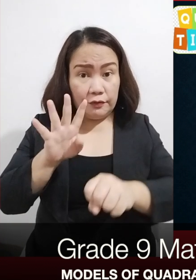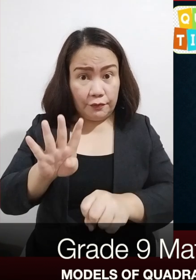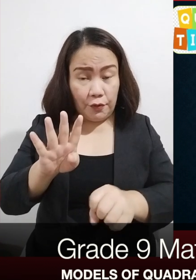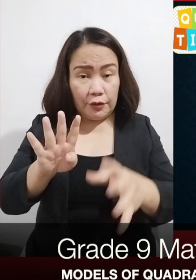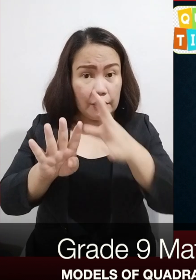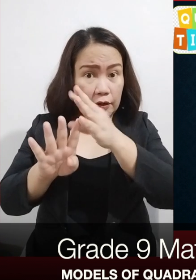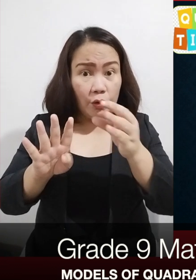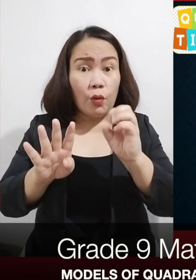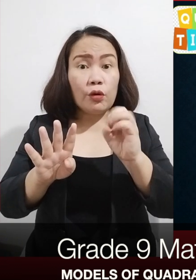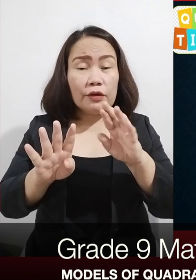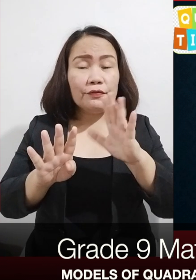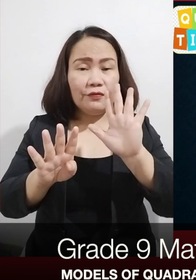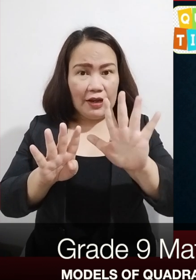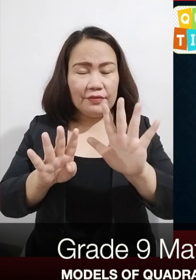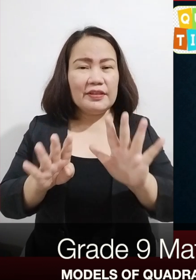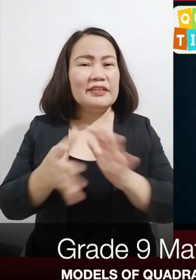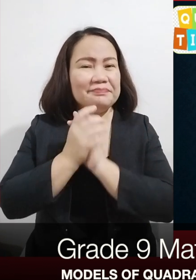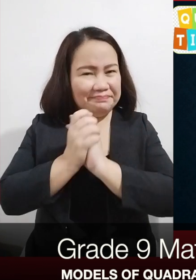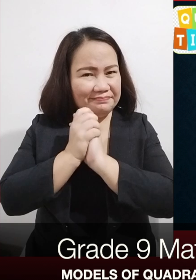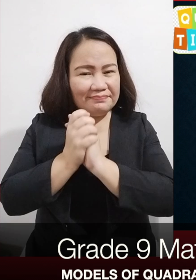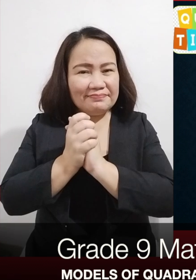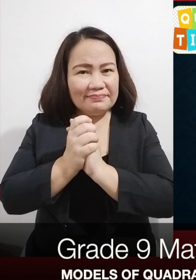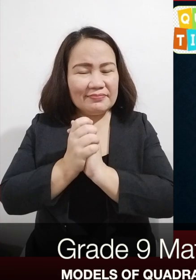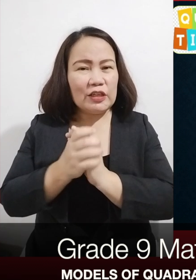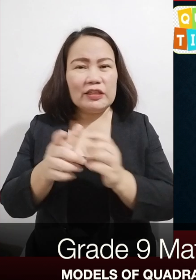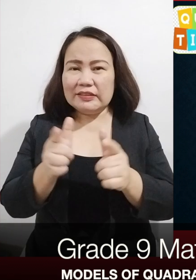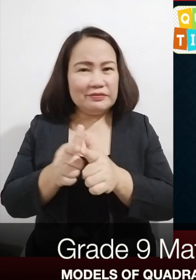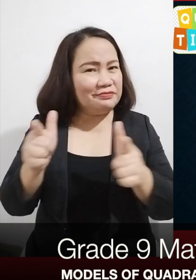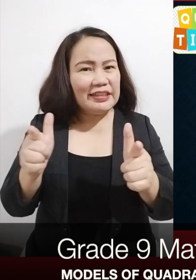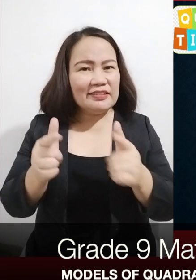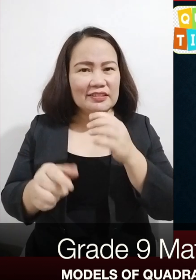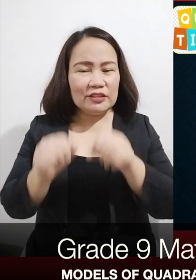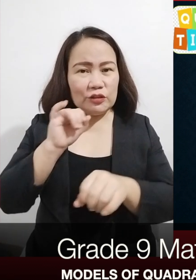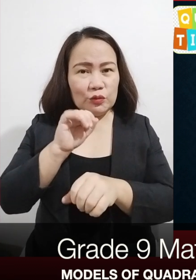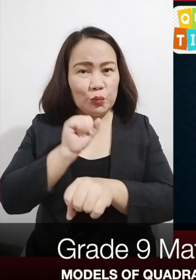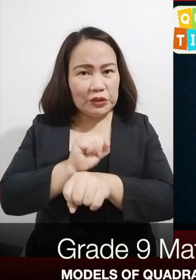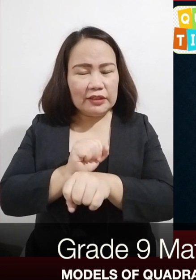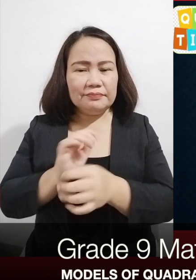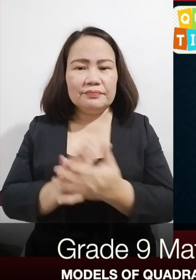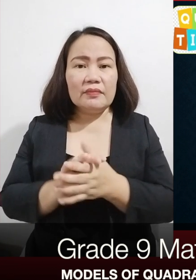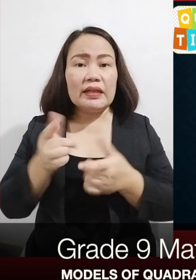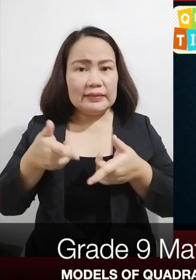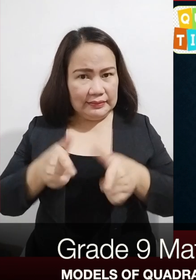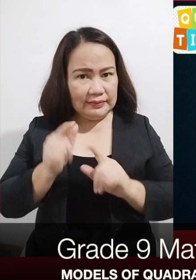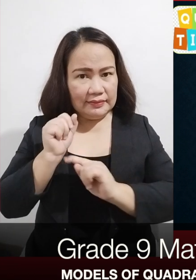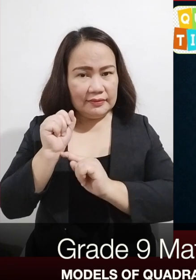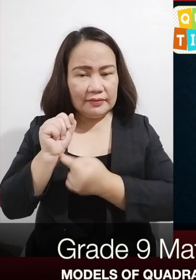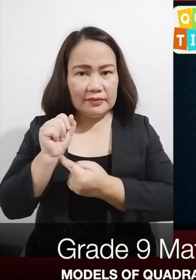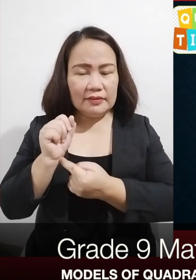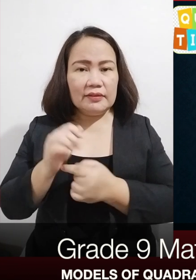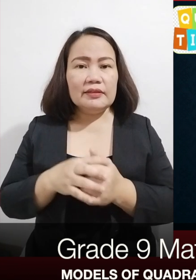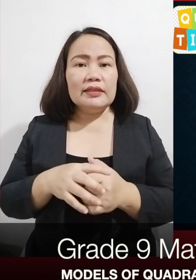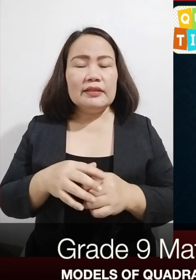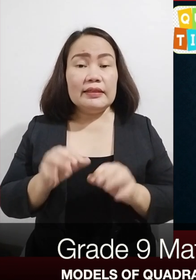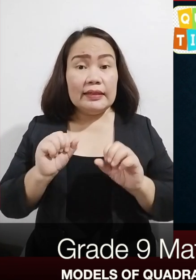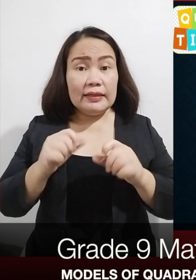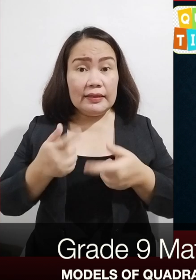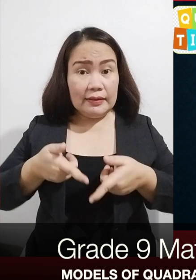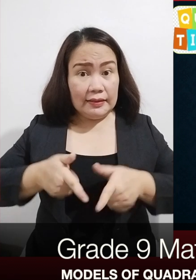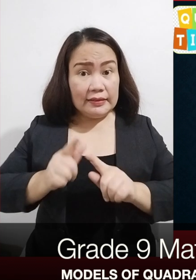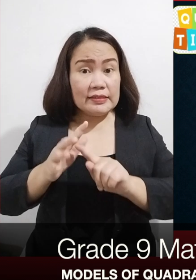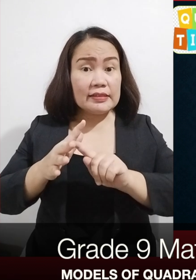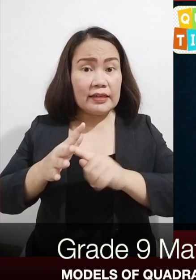are doing great. So, I am congratulating you in advance. Let's start. So, I'm giving you